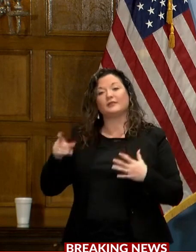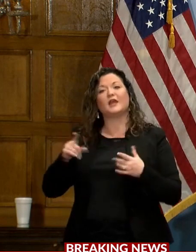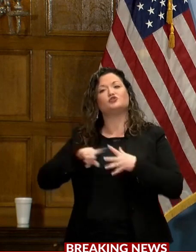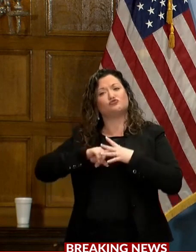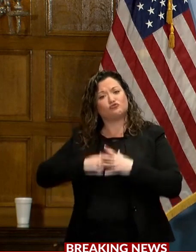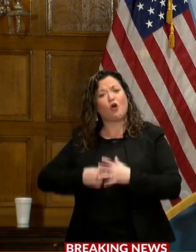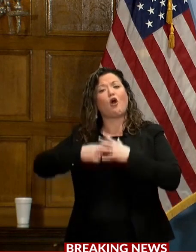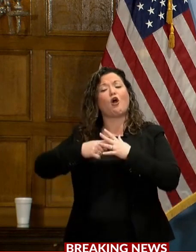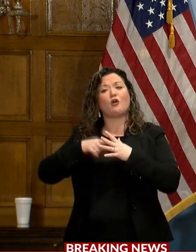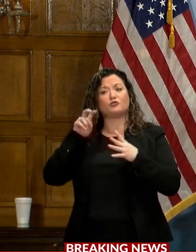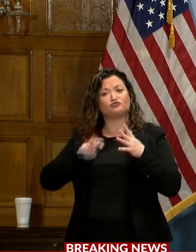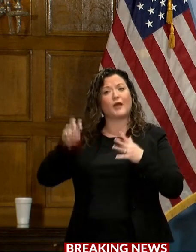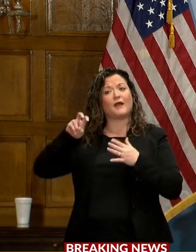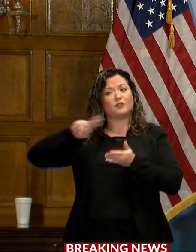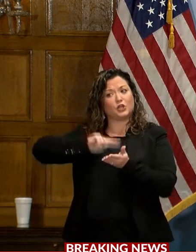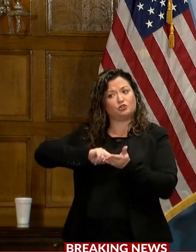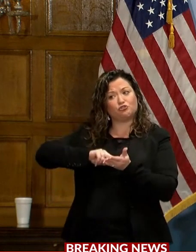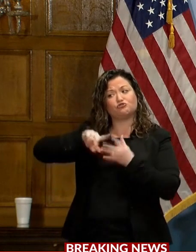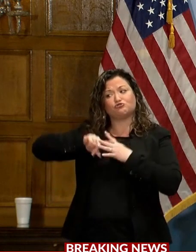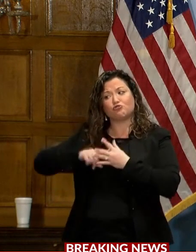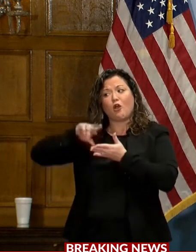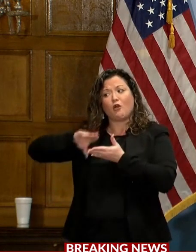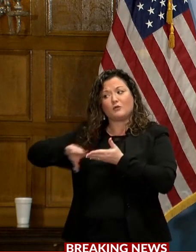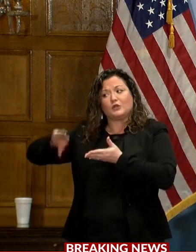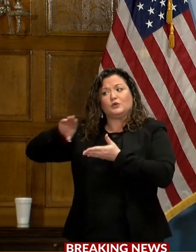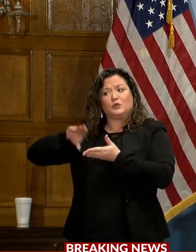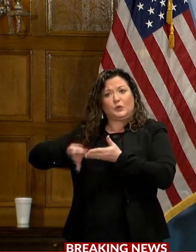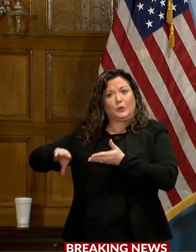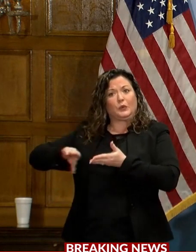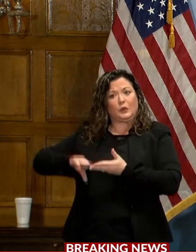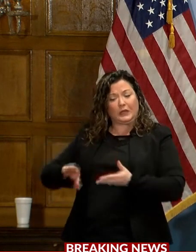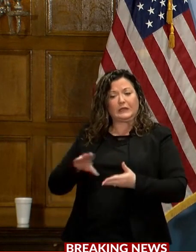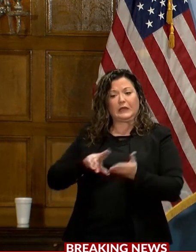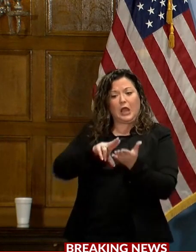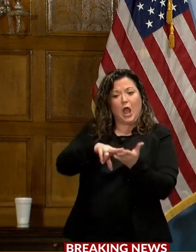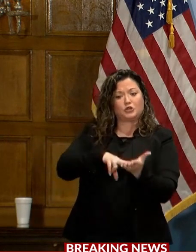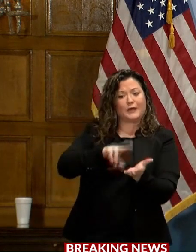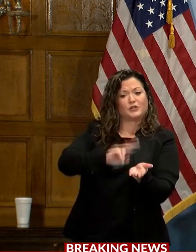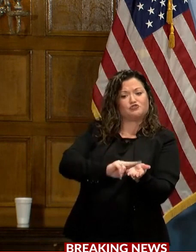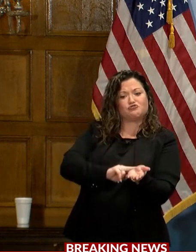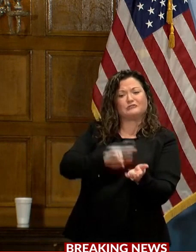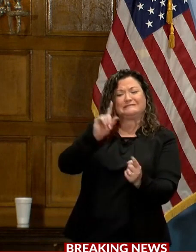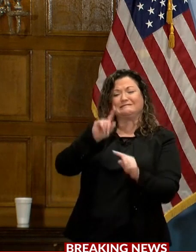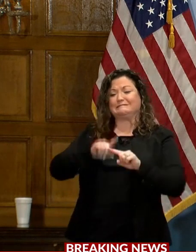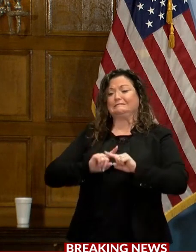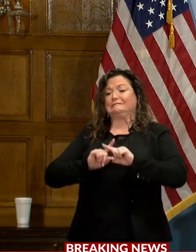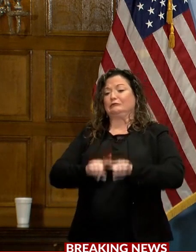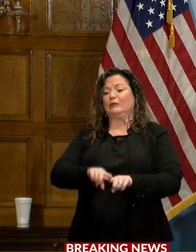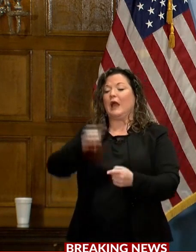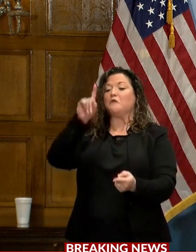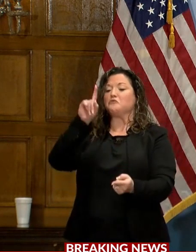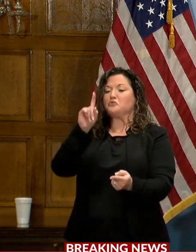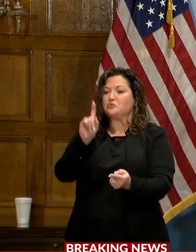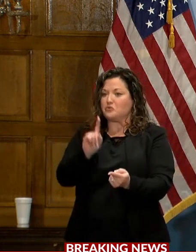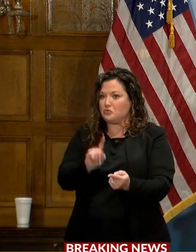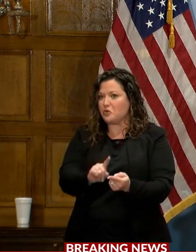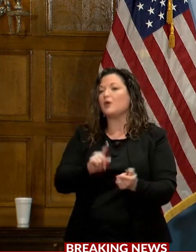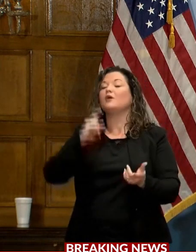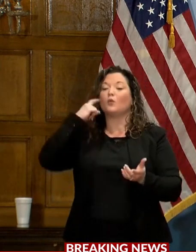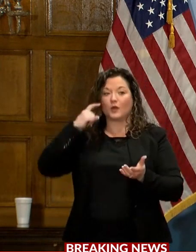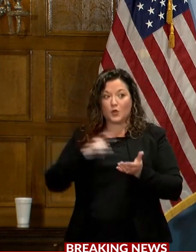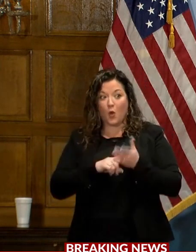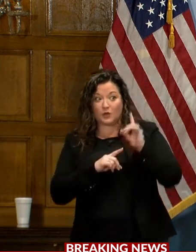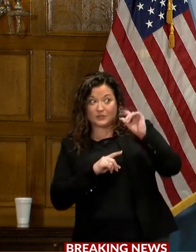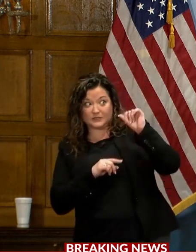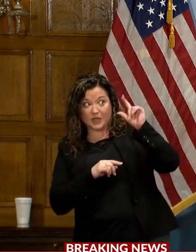release the traveling nurses and reduce their reliance upon the contract nurses as we saw Delta